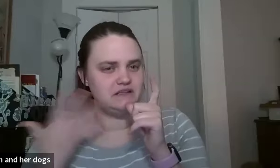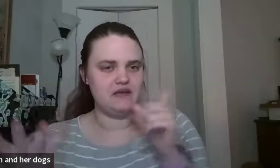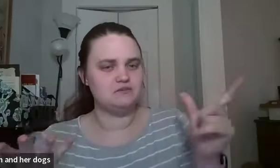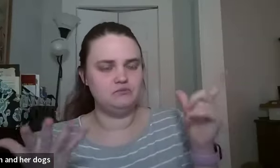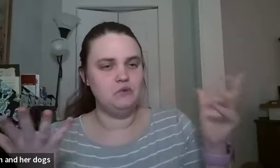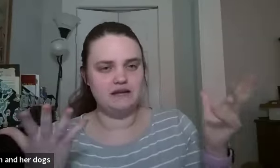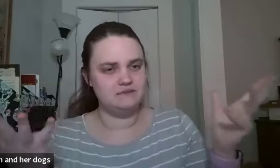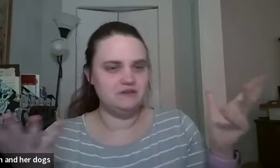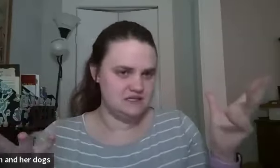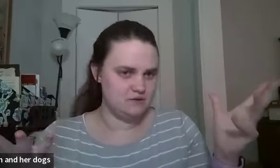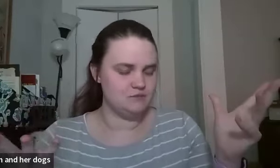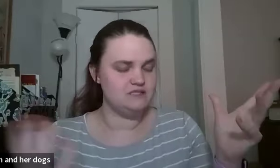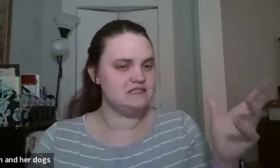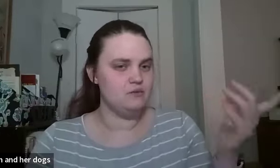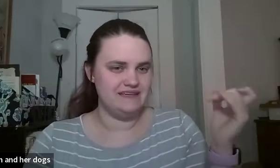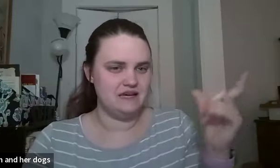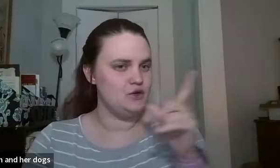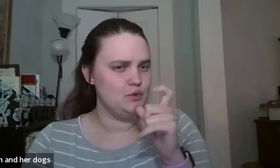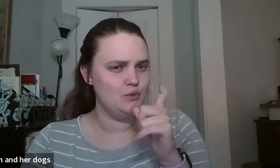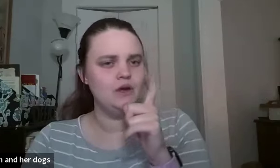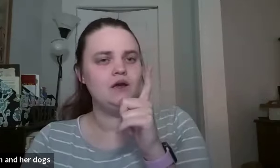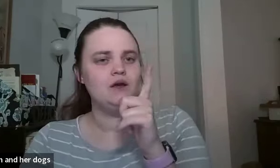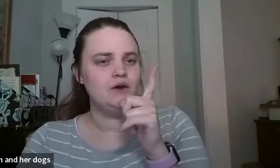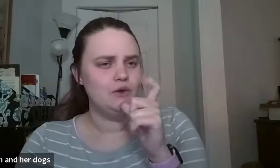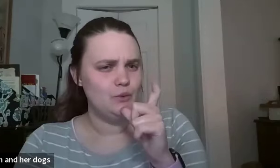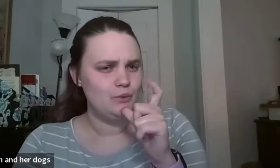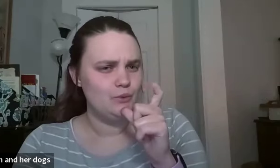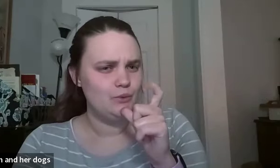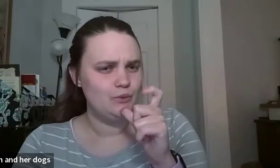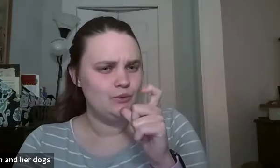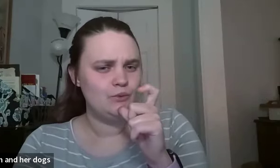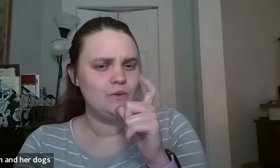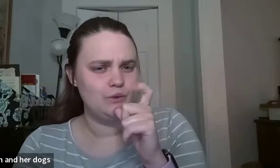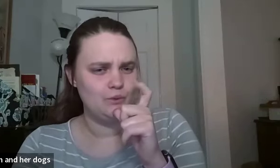like that's what I typically see when someone says, when they sign who, who, who.